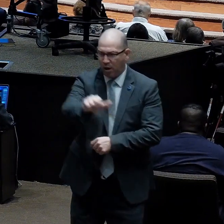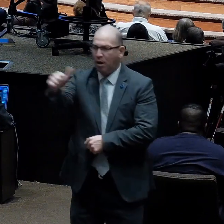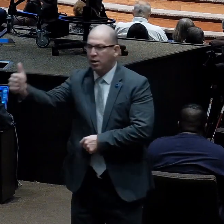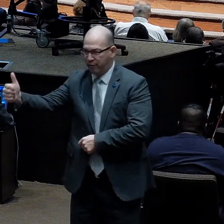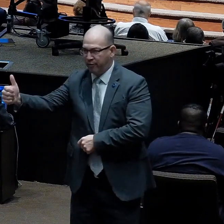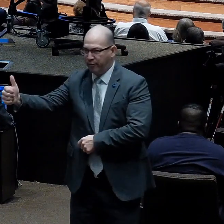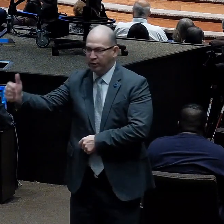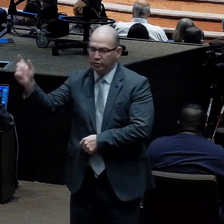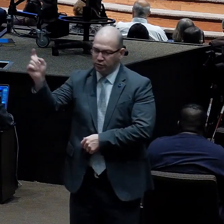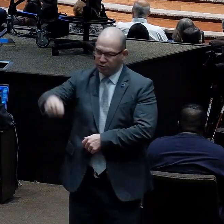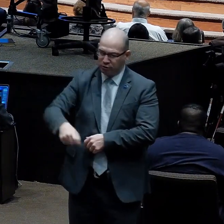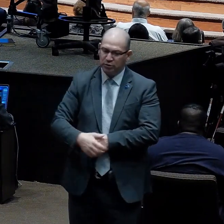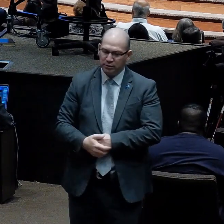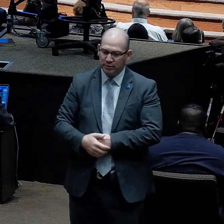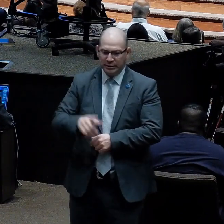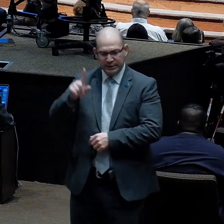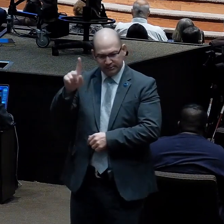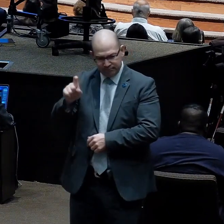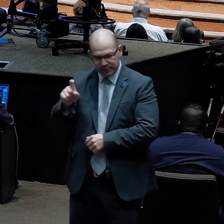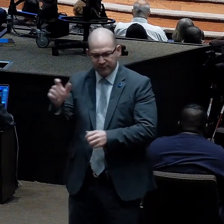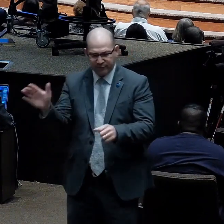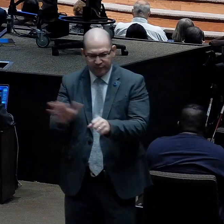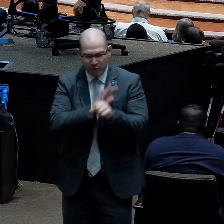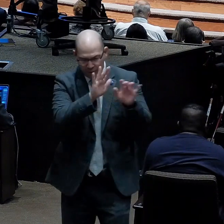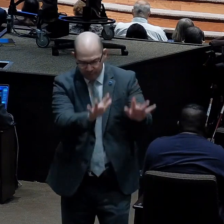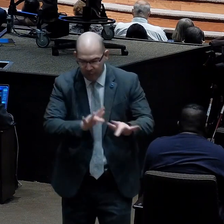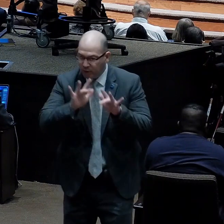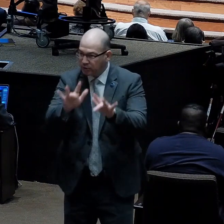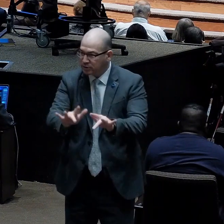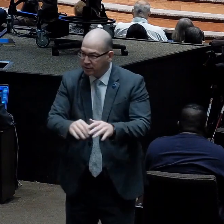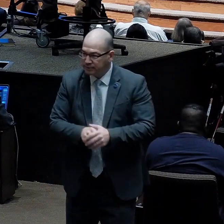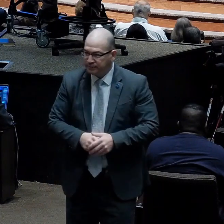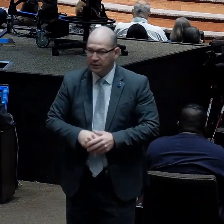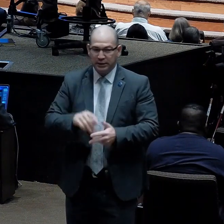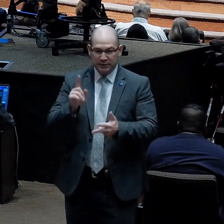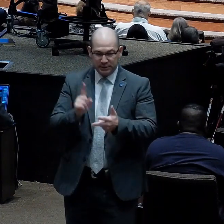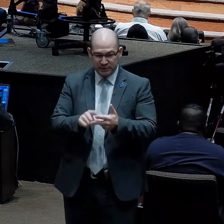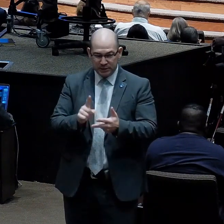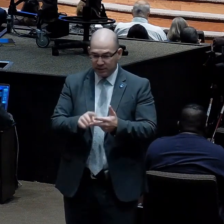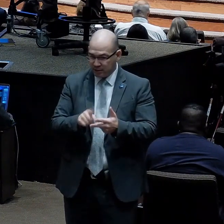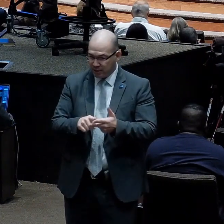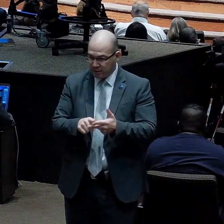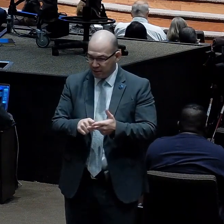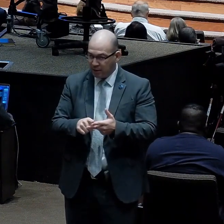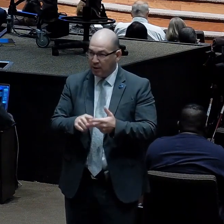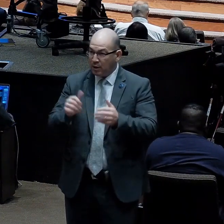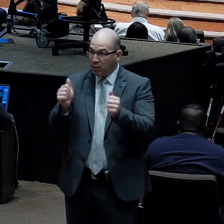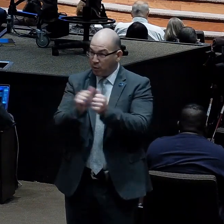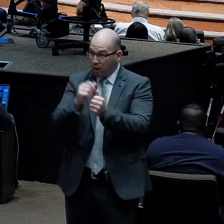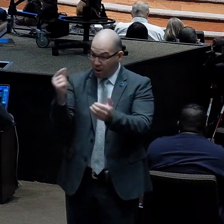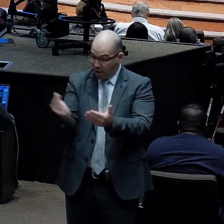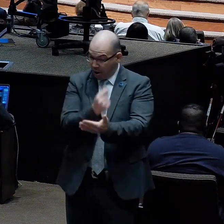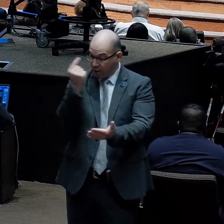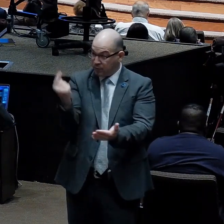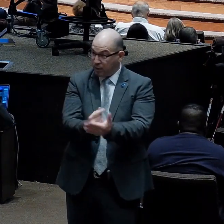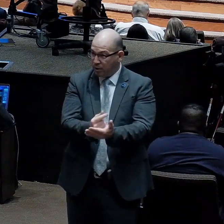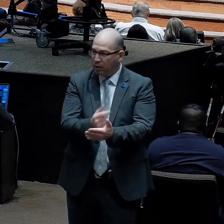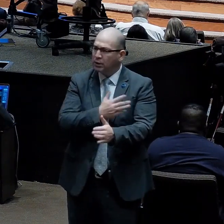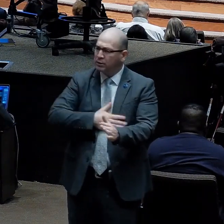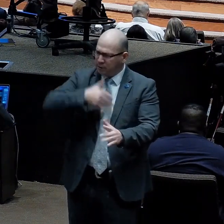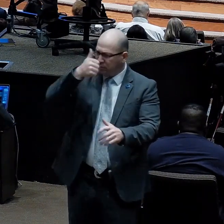We must stand with mercy. Letter B, we must stand with the gospel. Folks, please get this tonight.